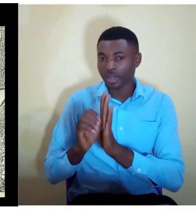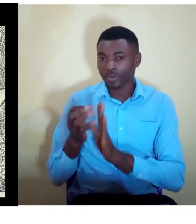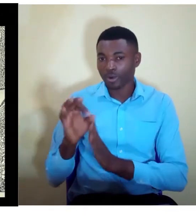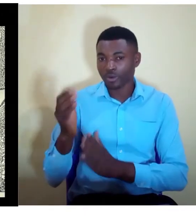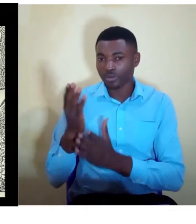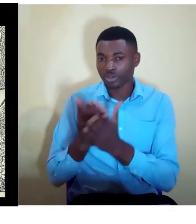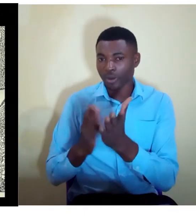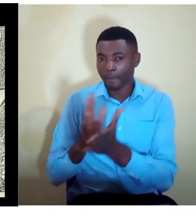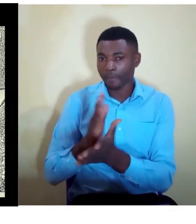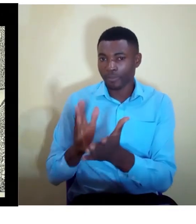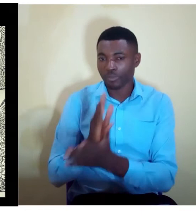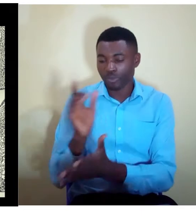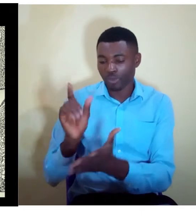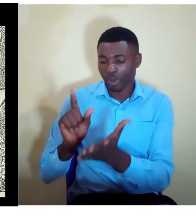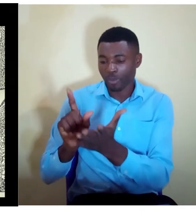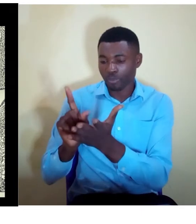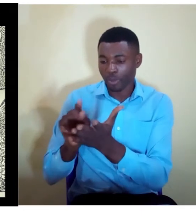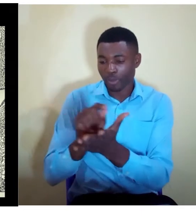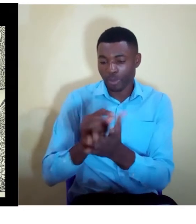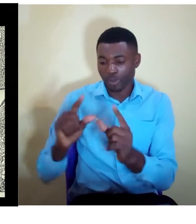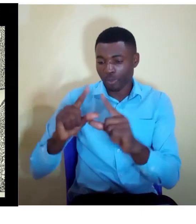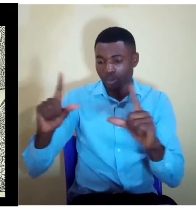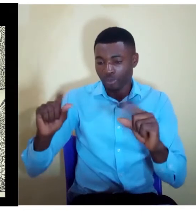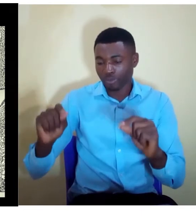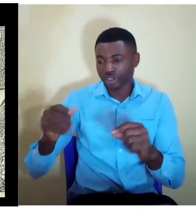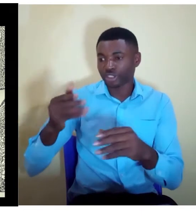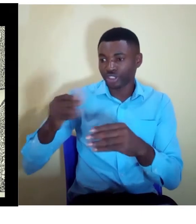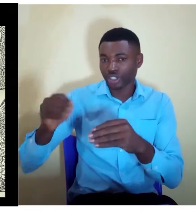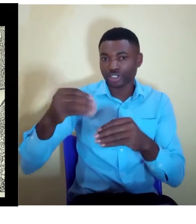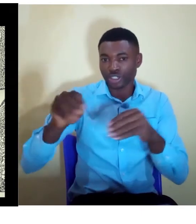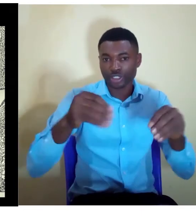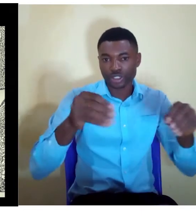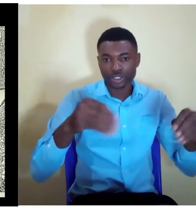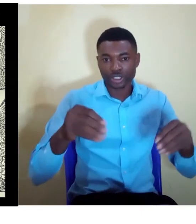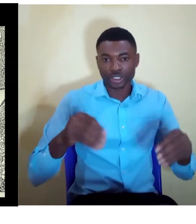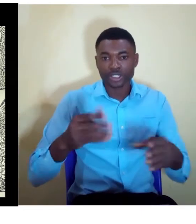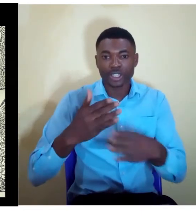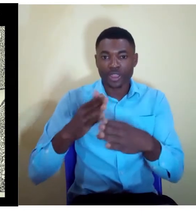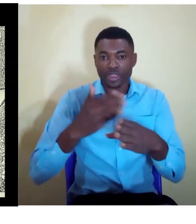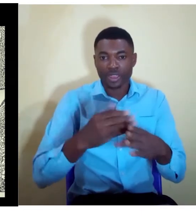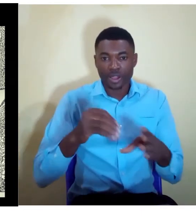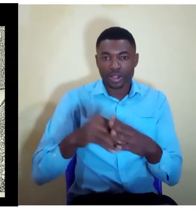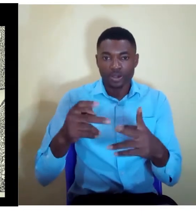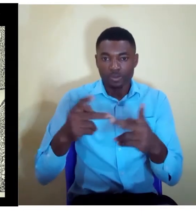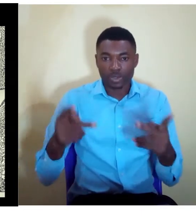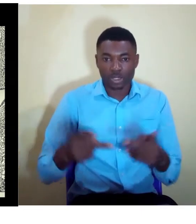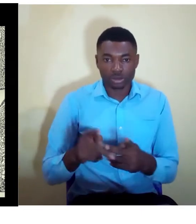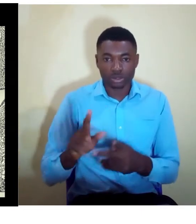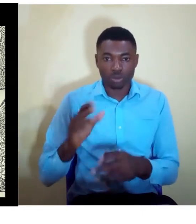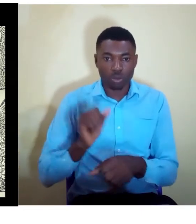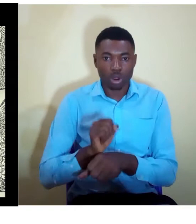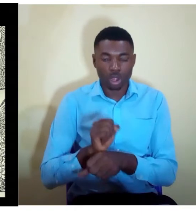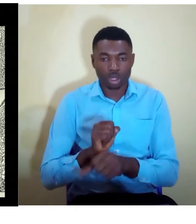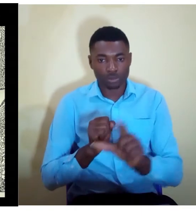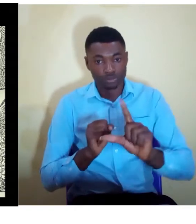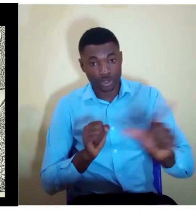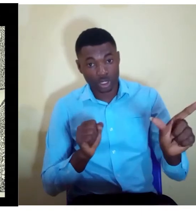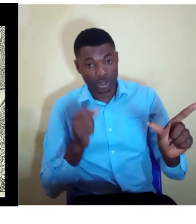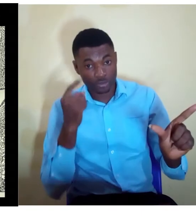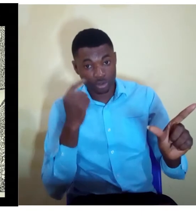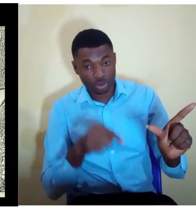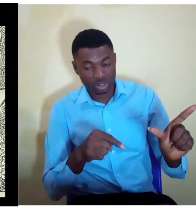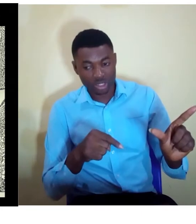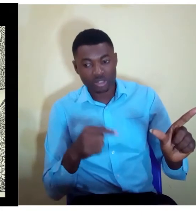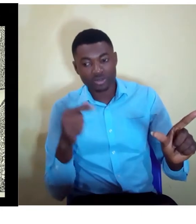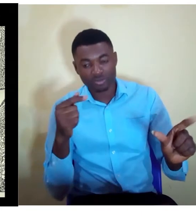example of some of the cards which he printed and shared in the places he worked. The one on the left is